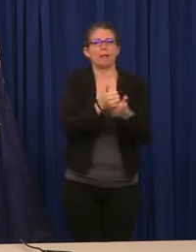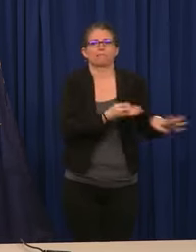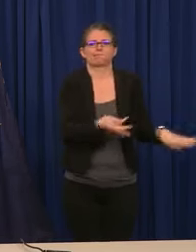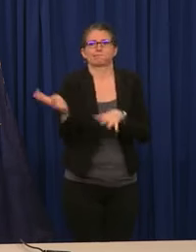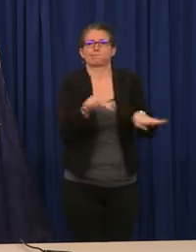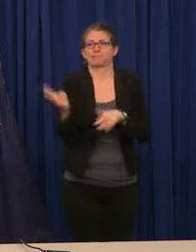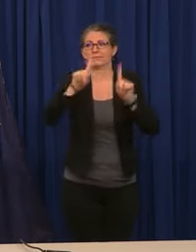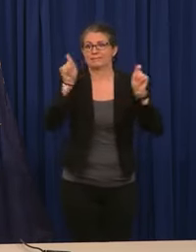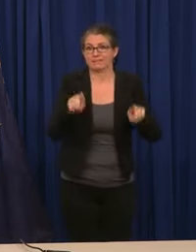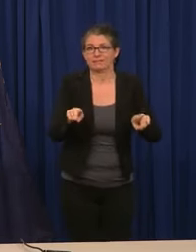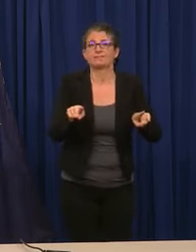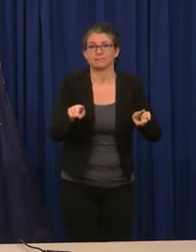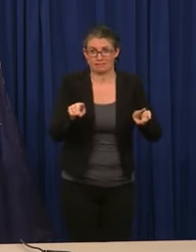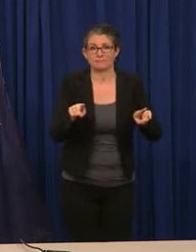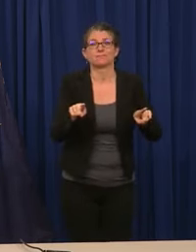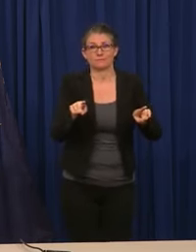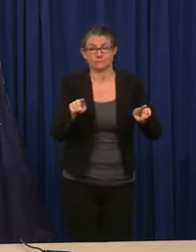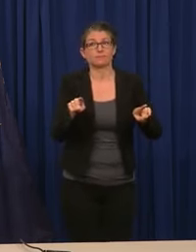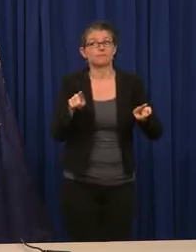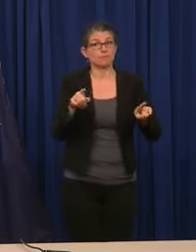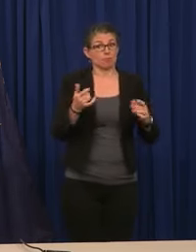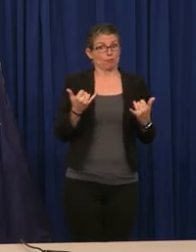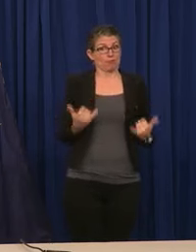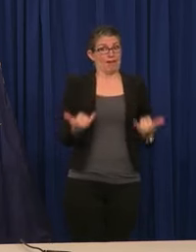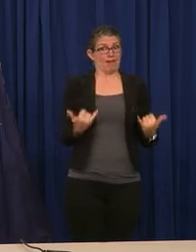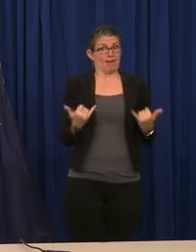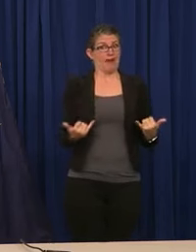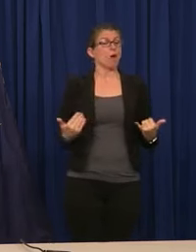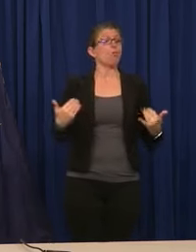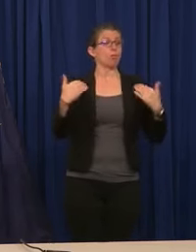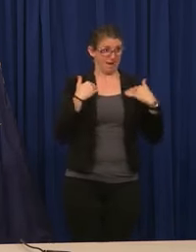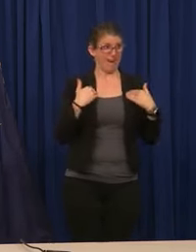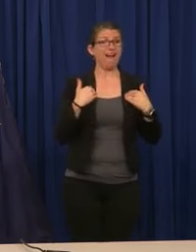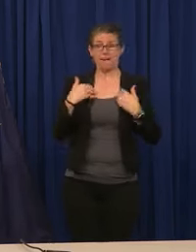conduct approximately 4,000 COVID-19 tests.